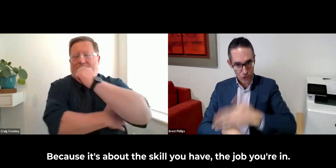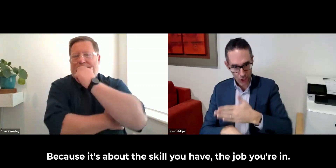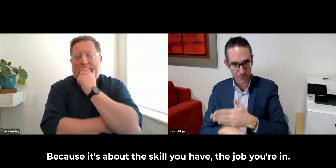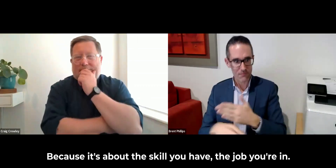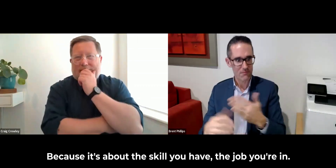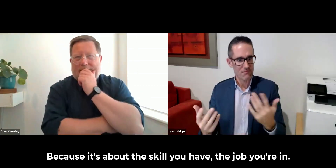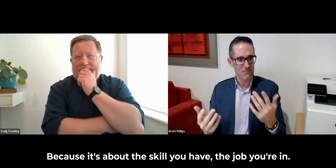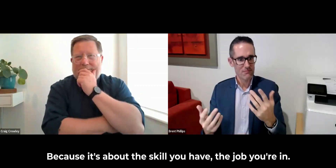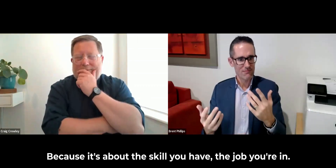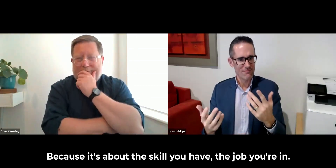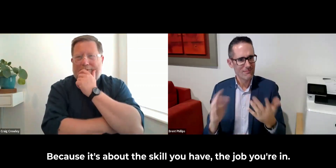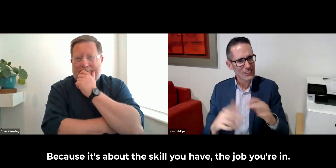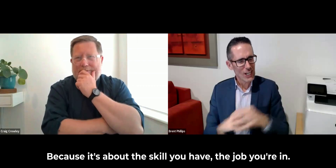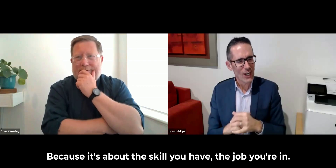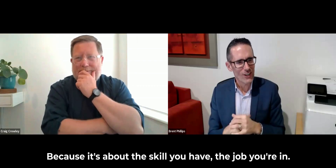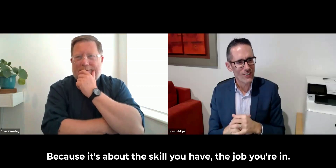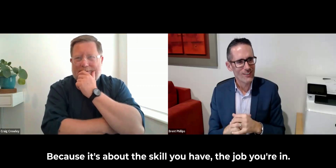skill you have, the job you're in,